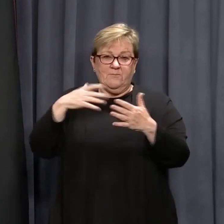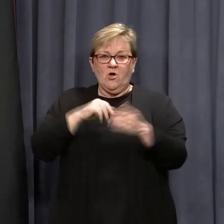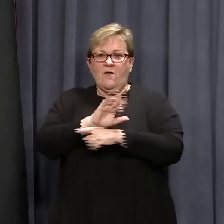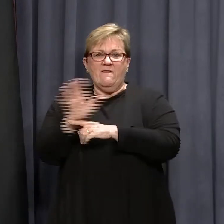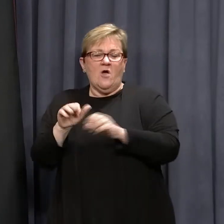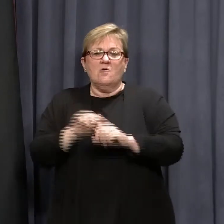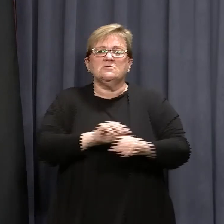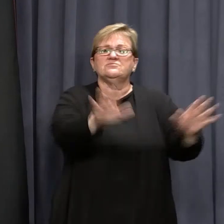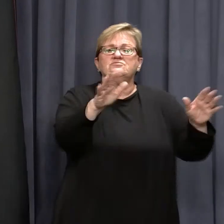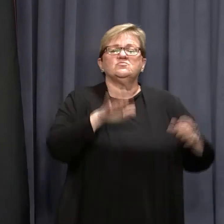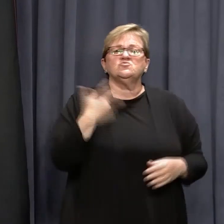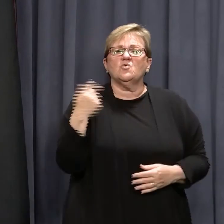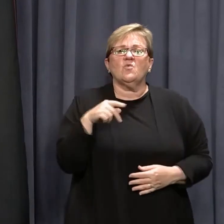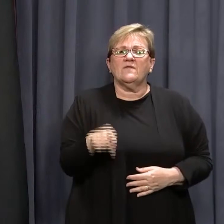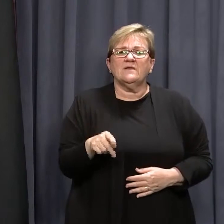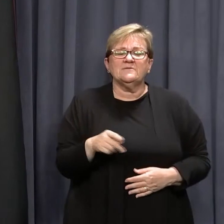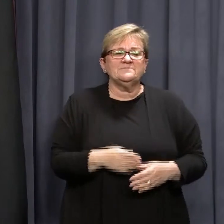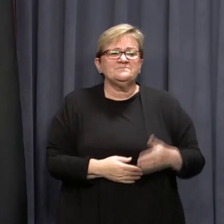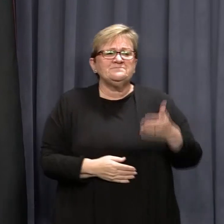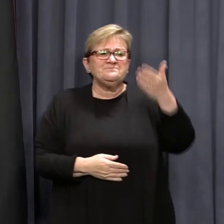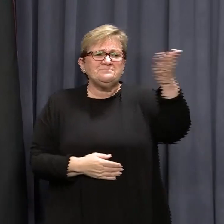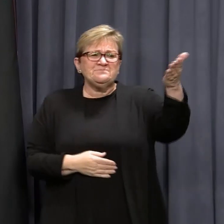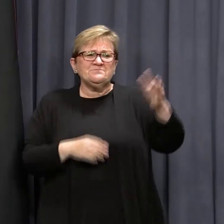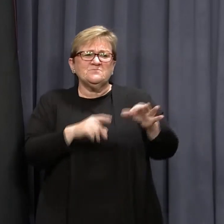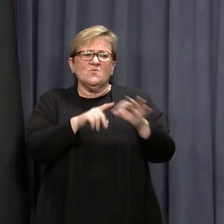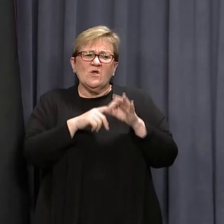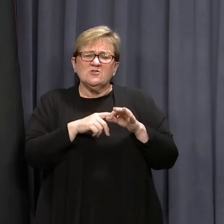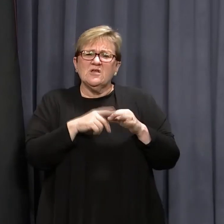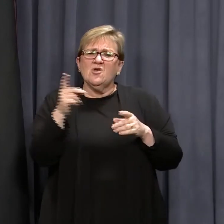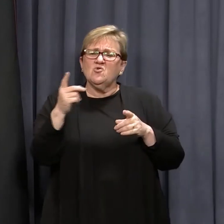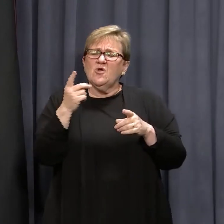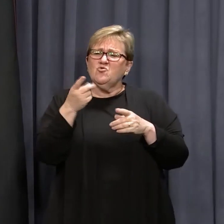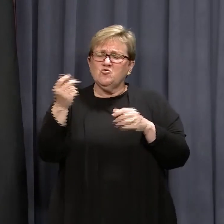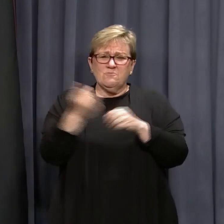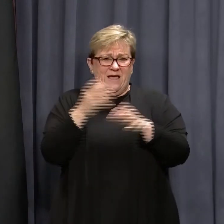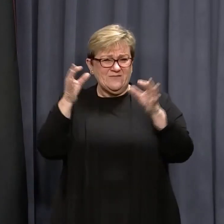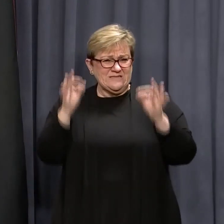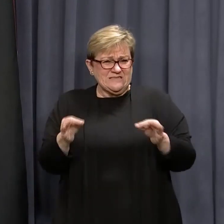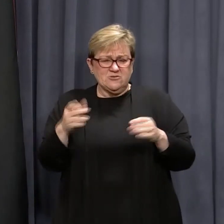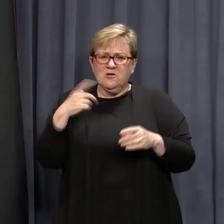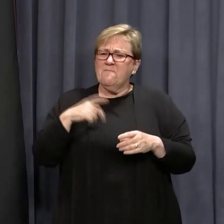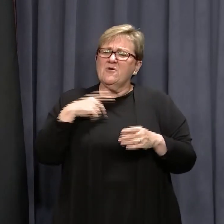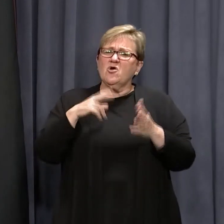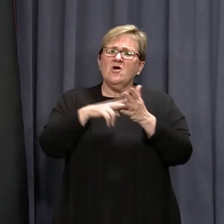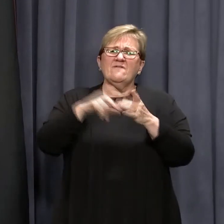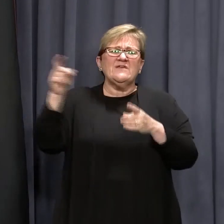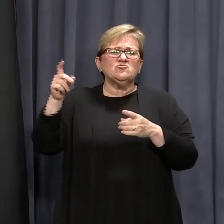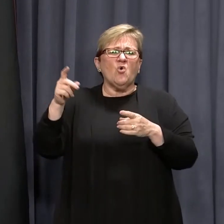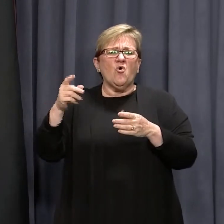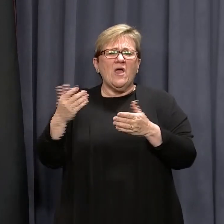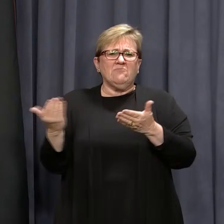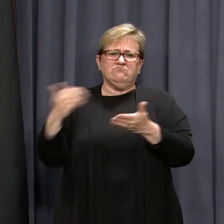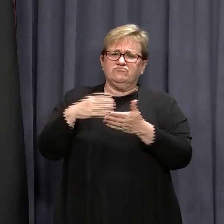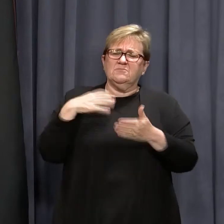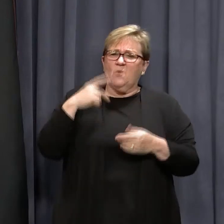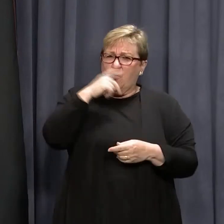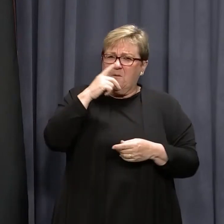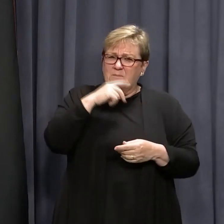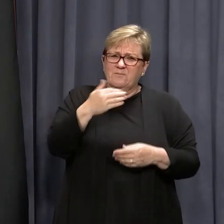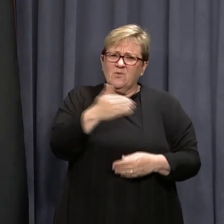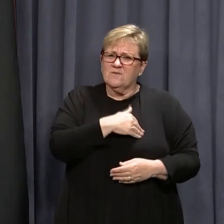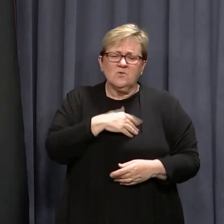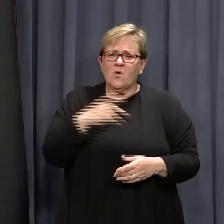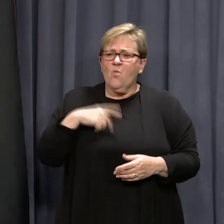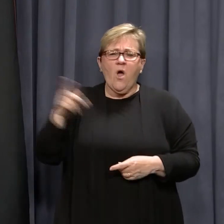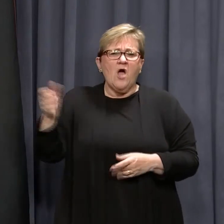from. Was this decision based on just the numbers this morning out of Victoria, or further information that you and the Chief Health